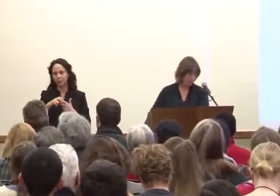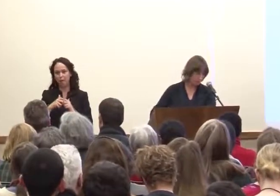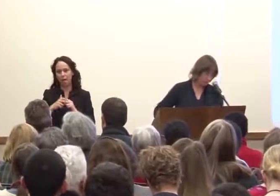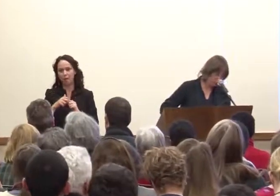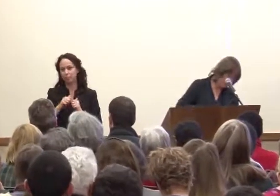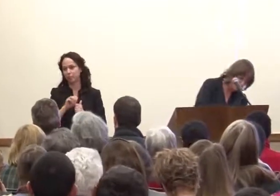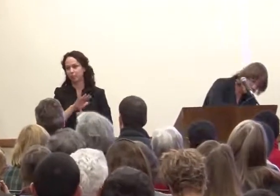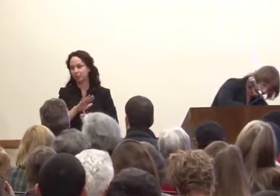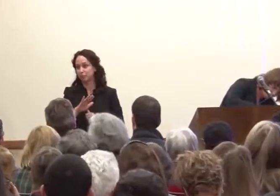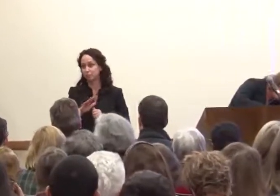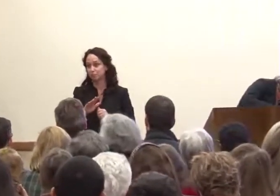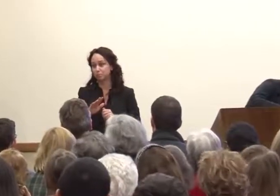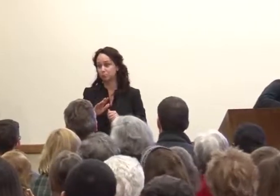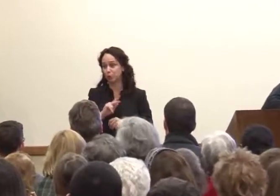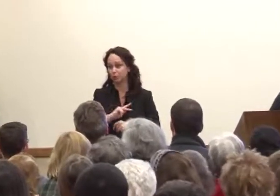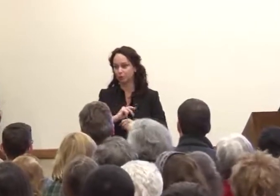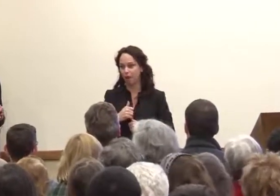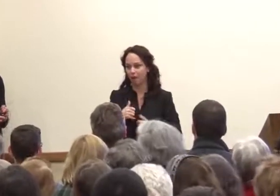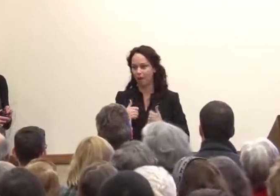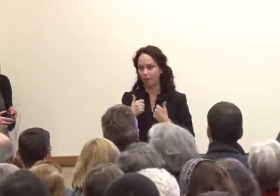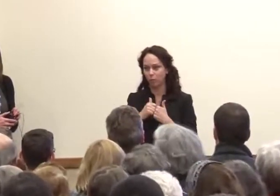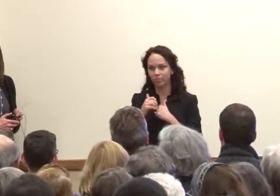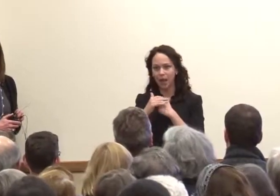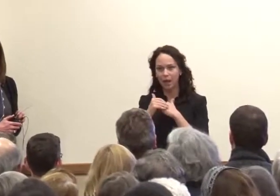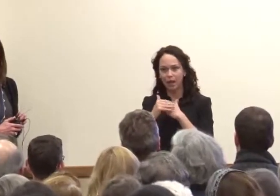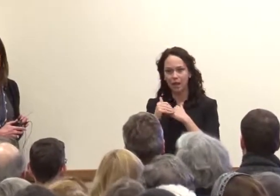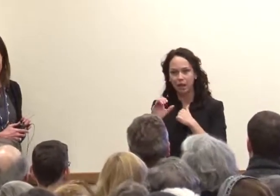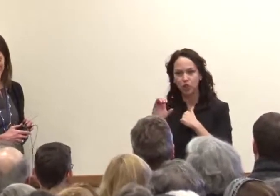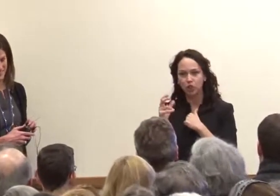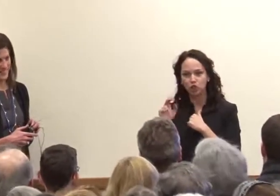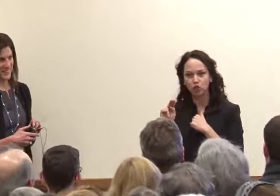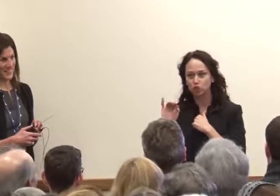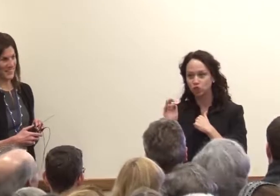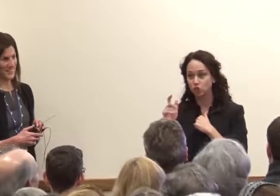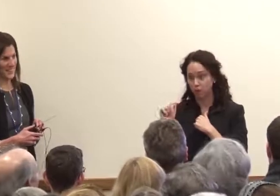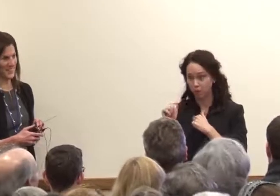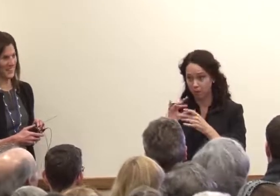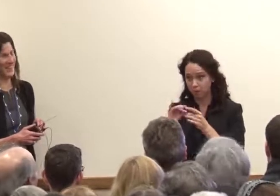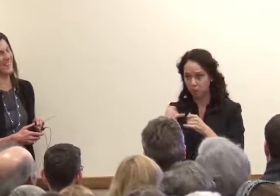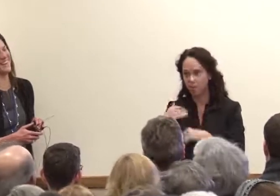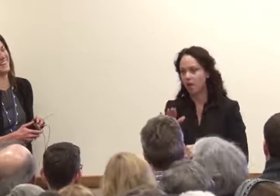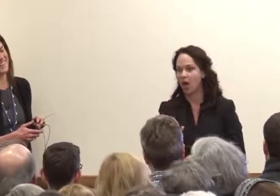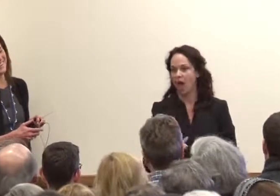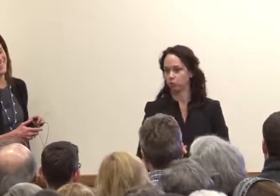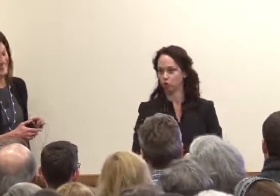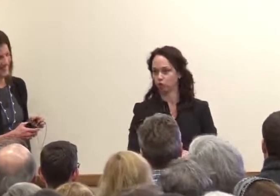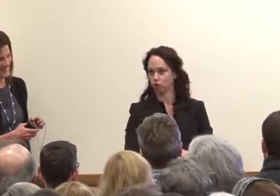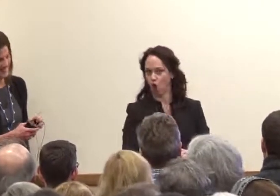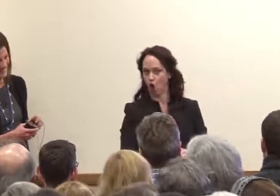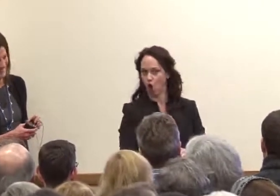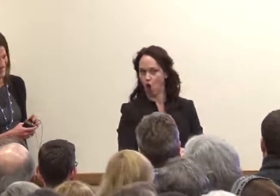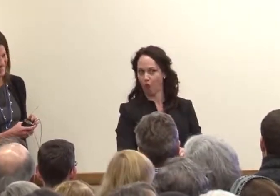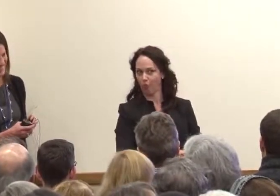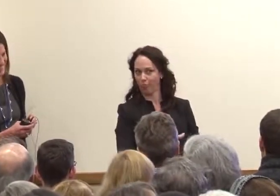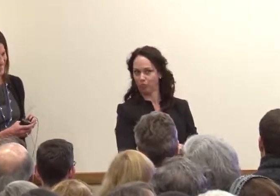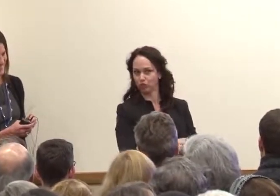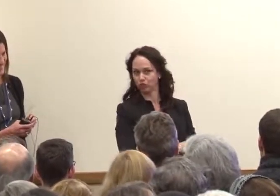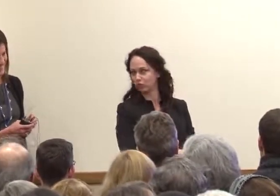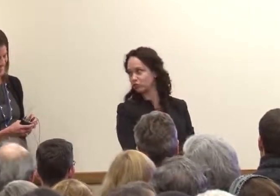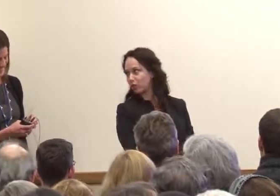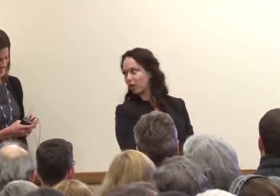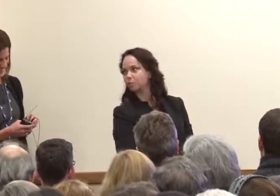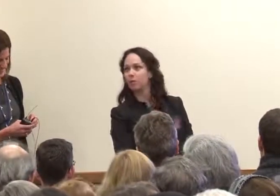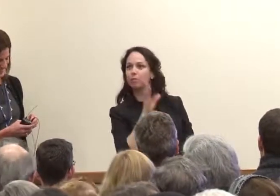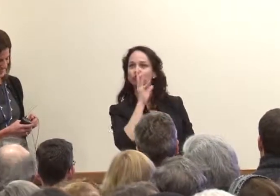of those chinchillas, because I'm stalling here while they change the laptop. People would come over to his